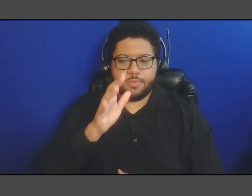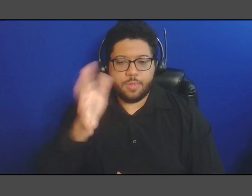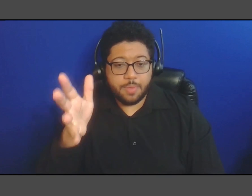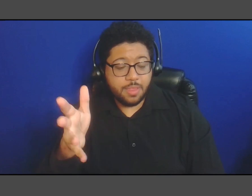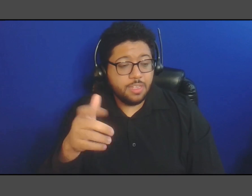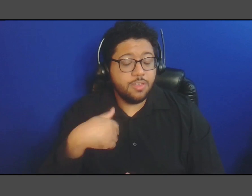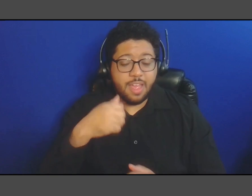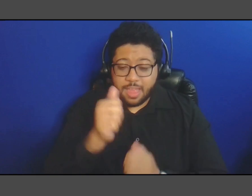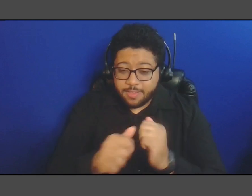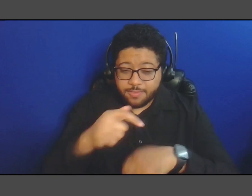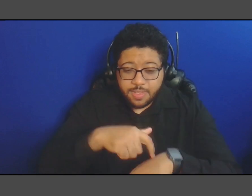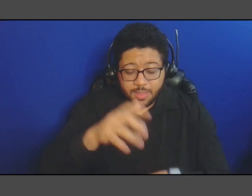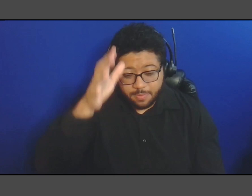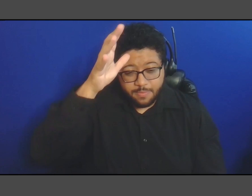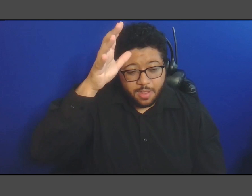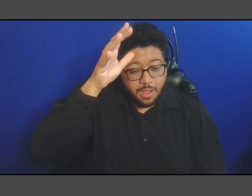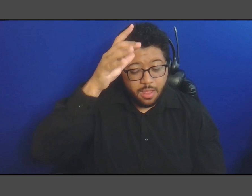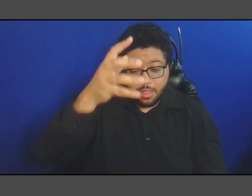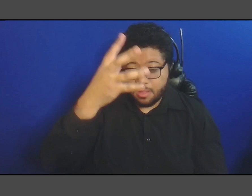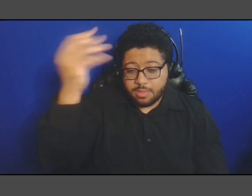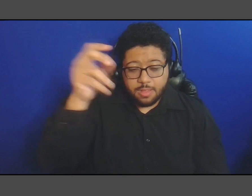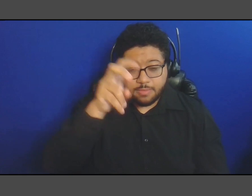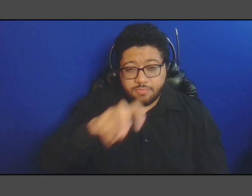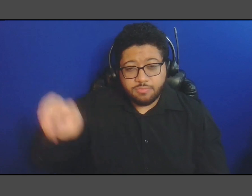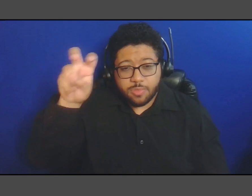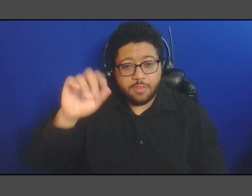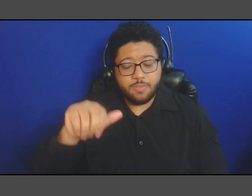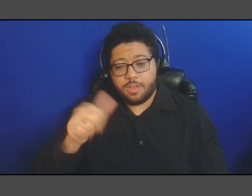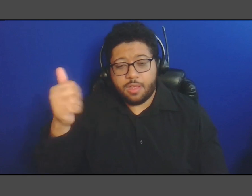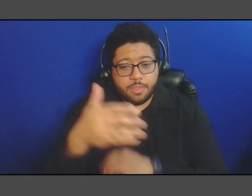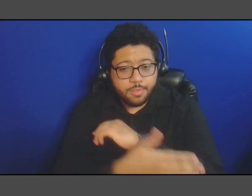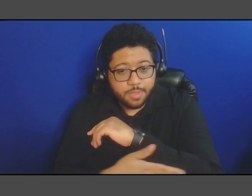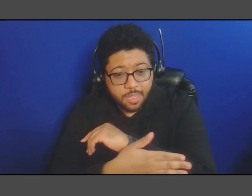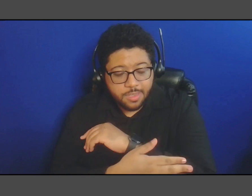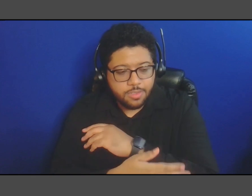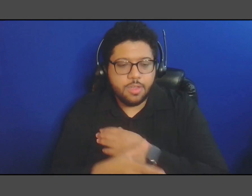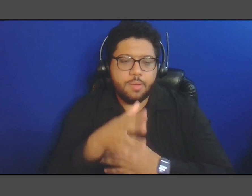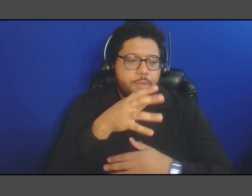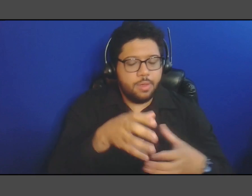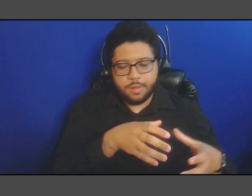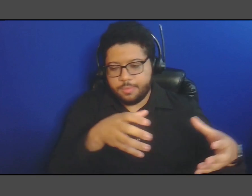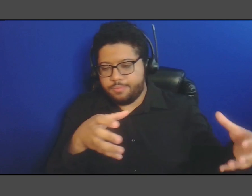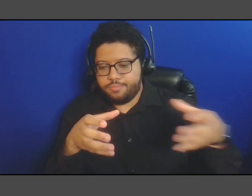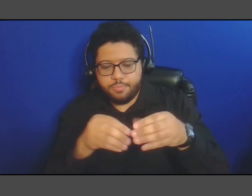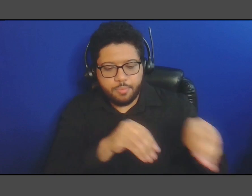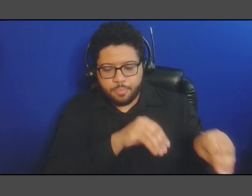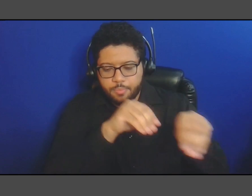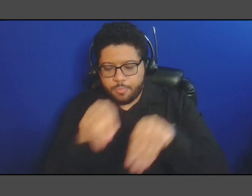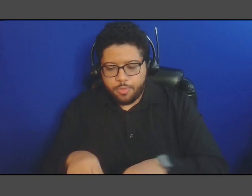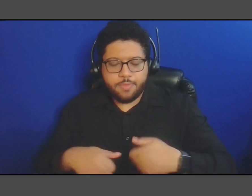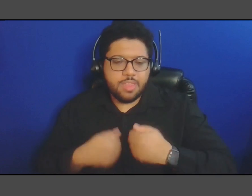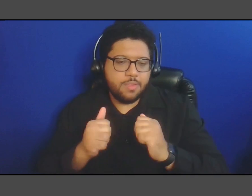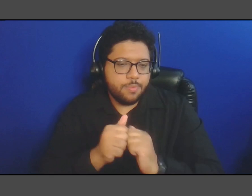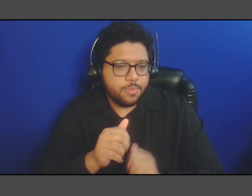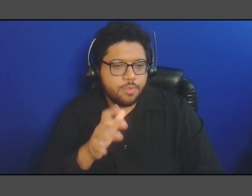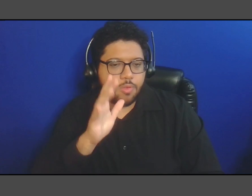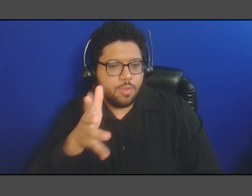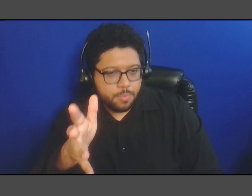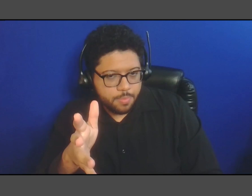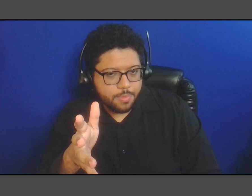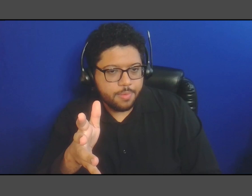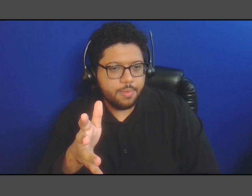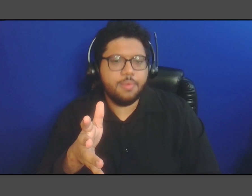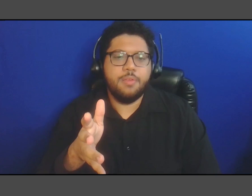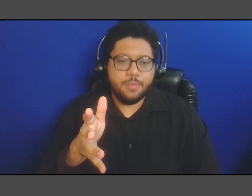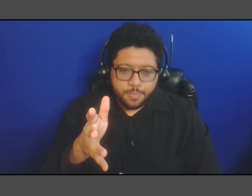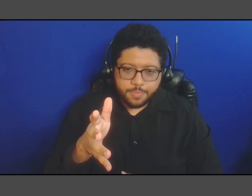grandparents, whether it was in Winslow, where they were further assimilated into off of their communities